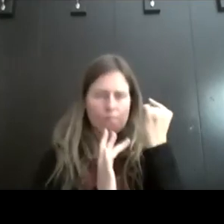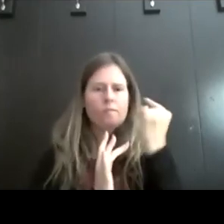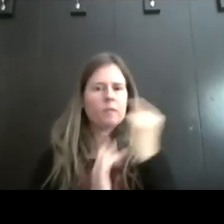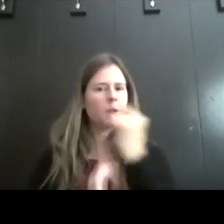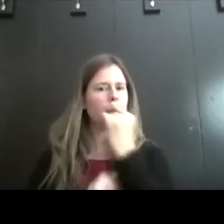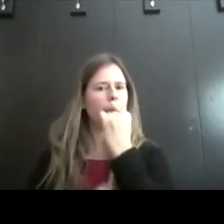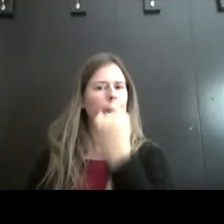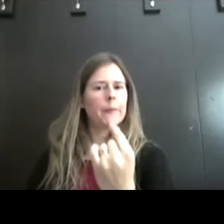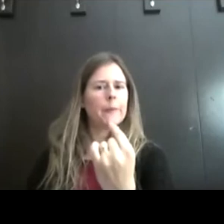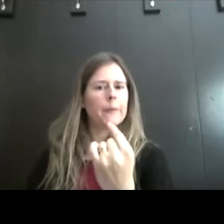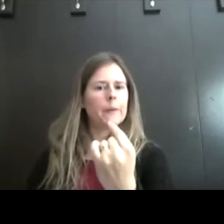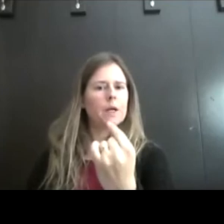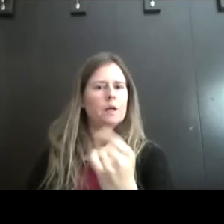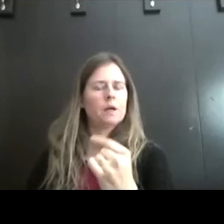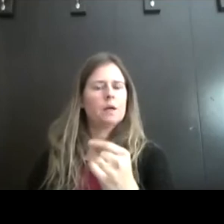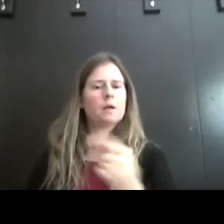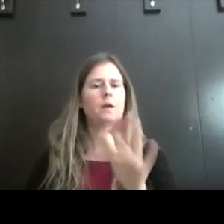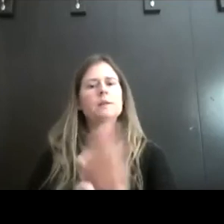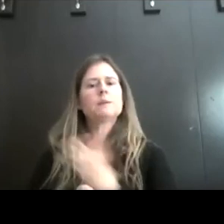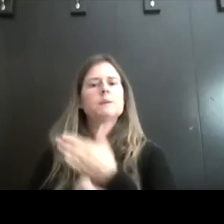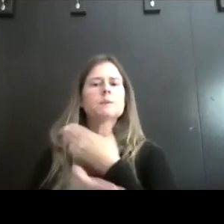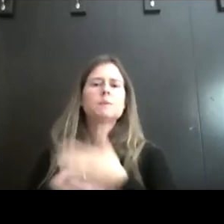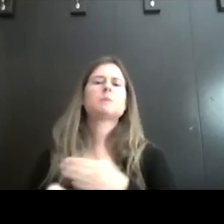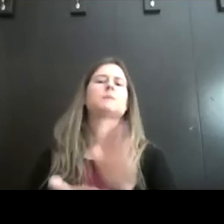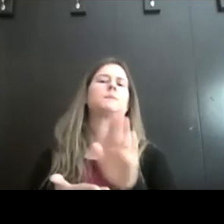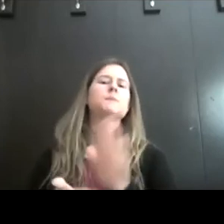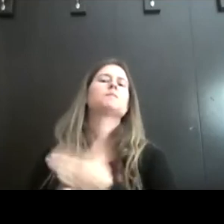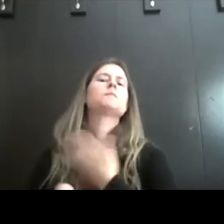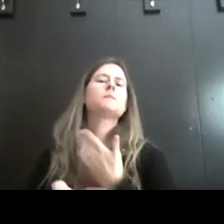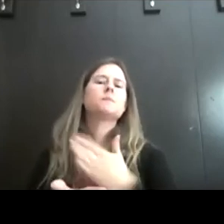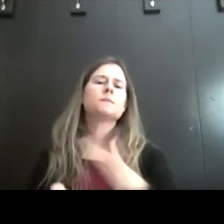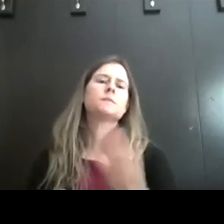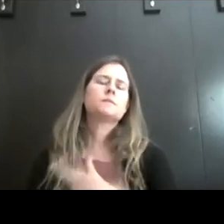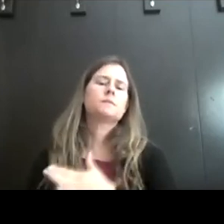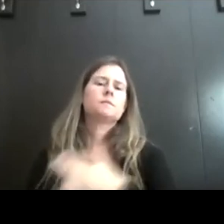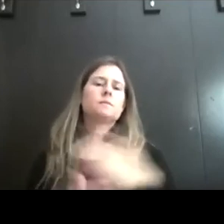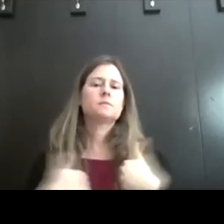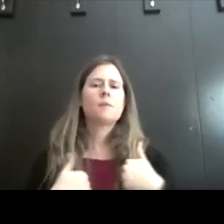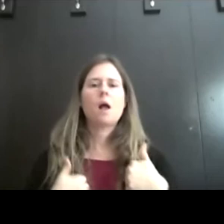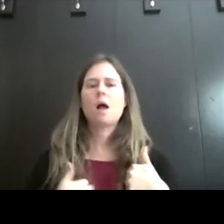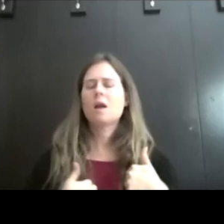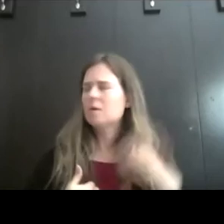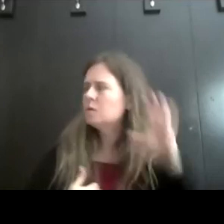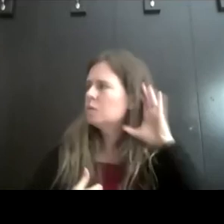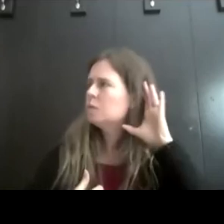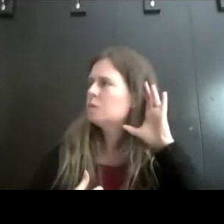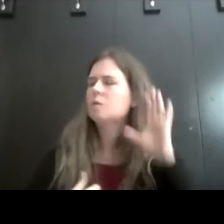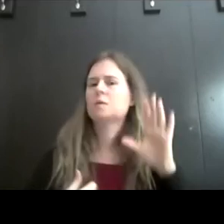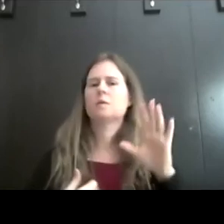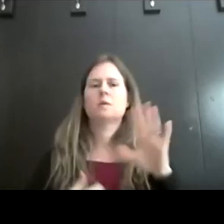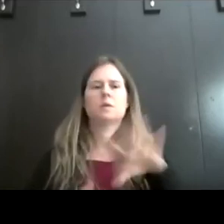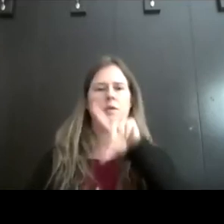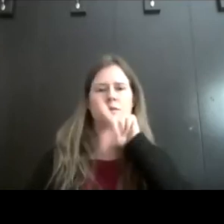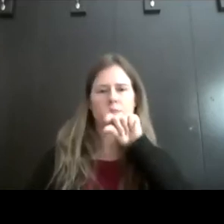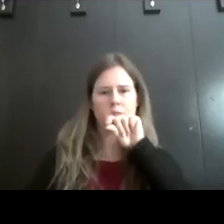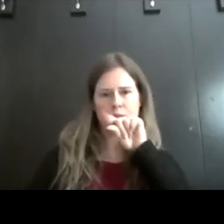beak that he would whistle and sing beautiful songs. And all the animals would come to listen to Muhu, the songbird, sing